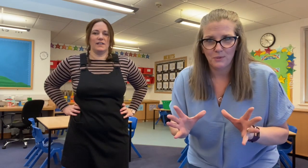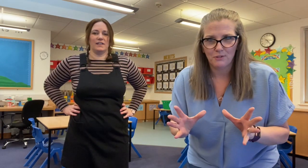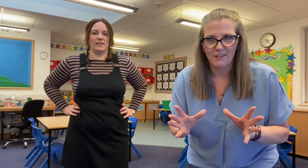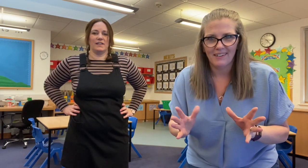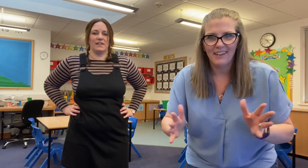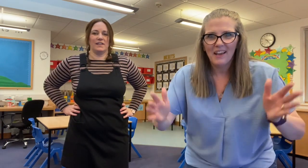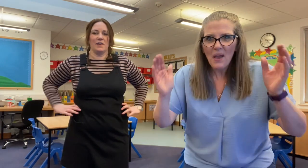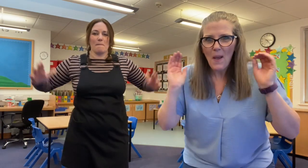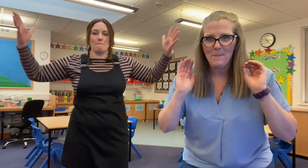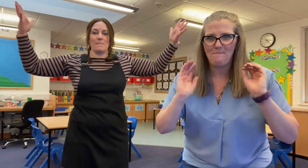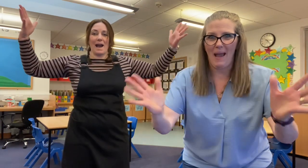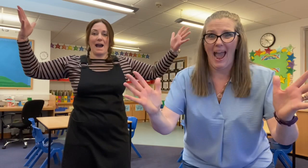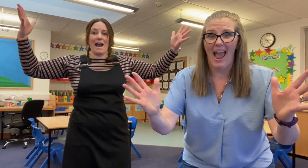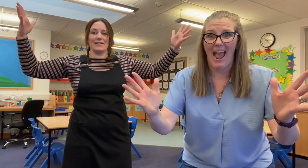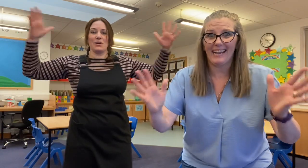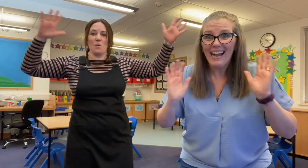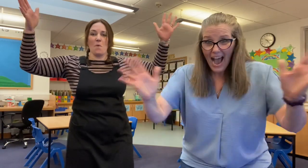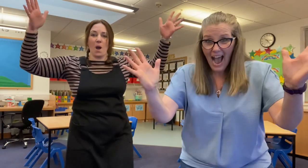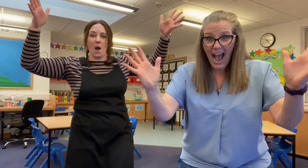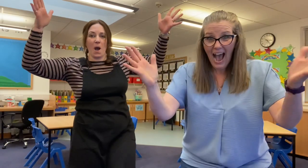children back! Woo!